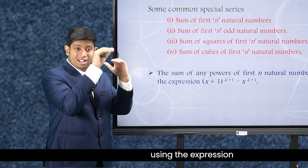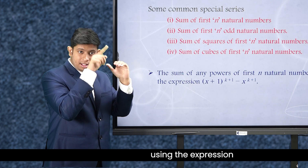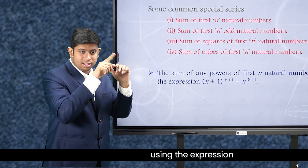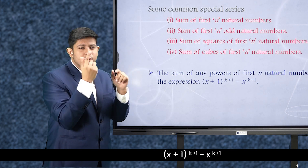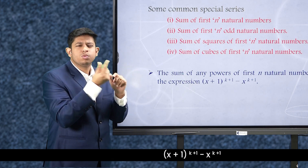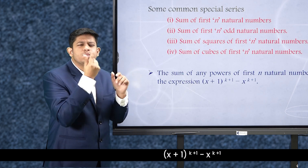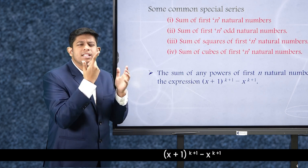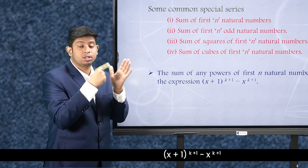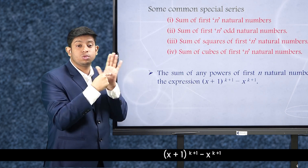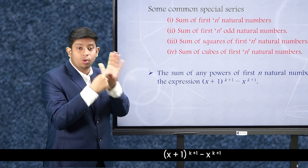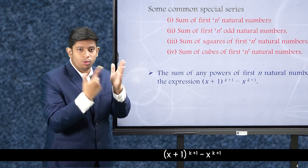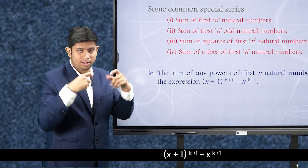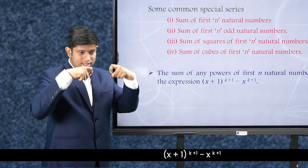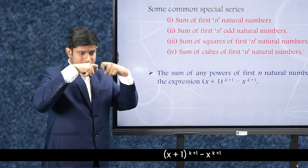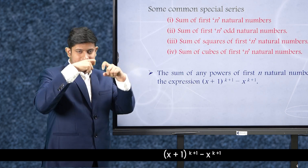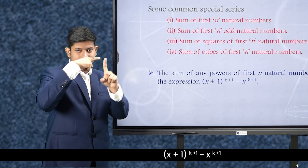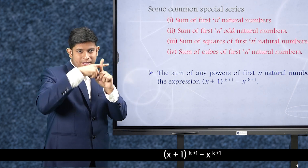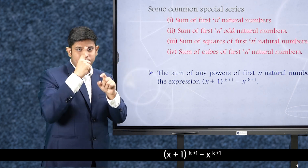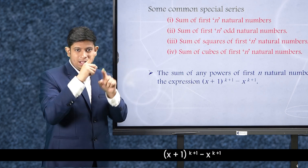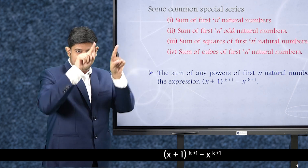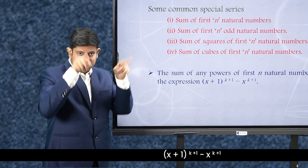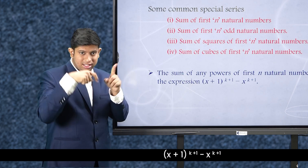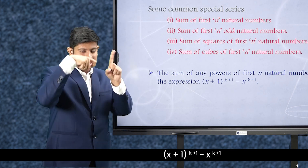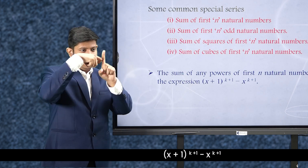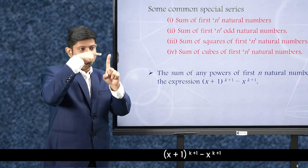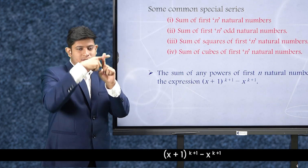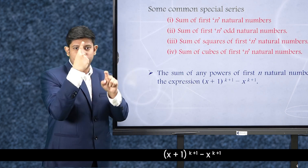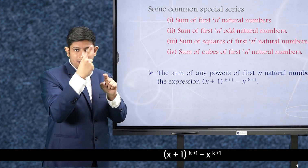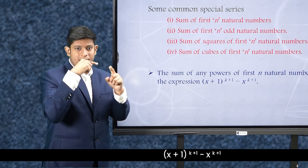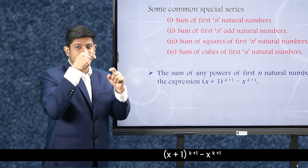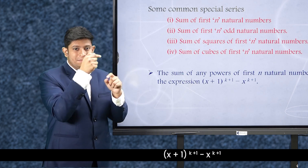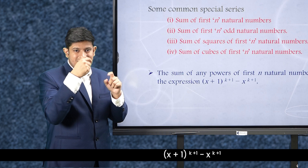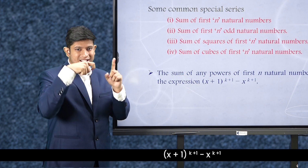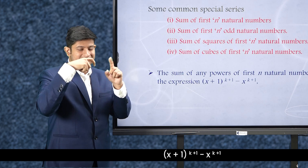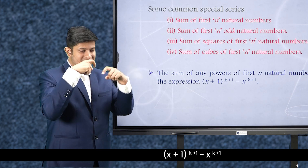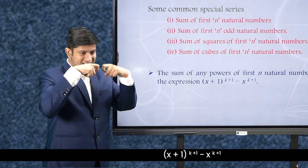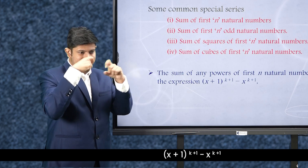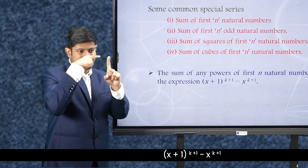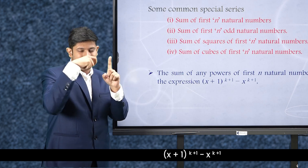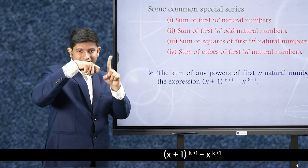expression x plus 1 power k plus 1 minus x power k plus 1.